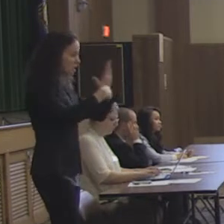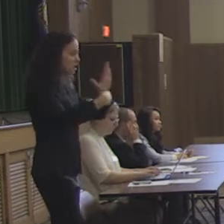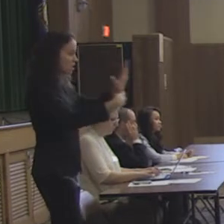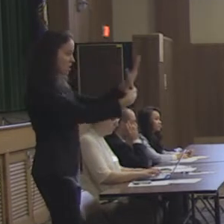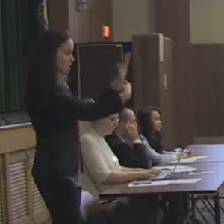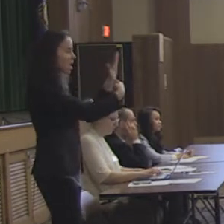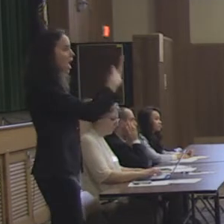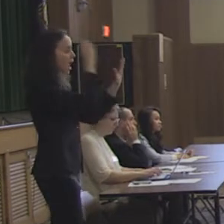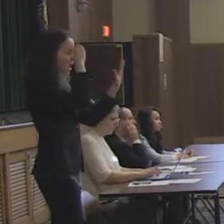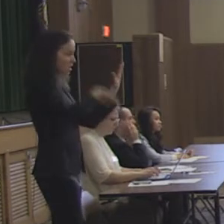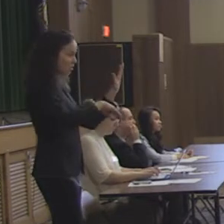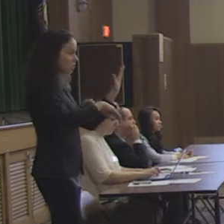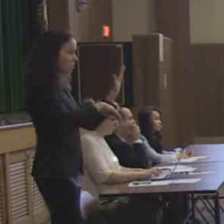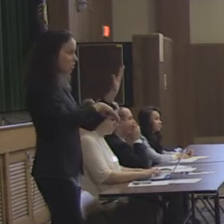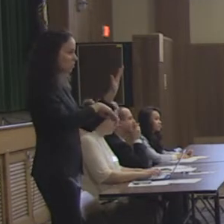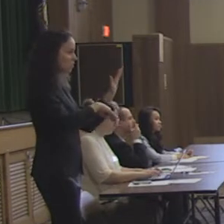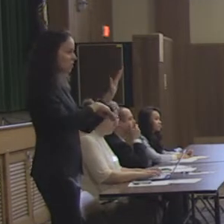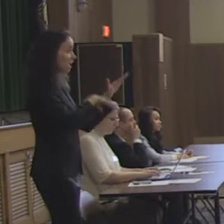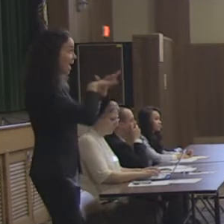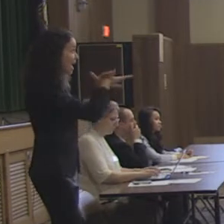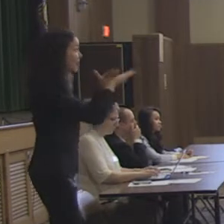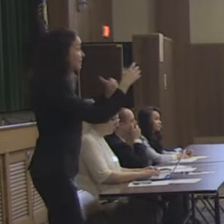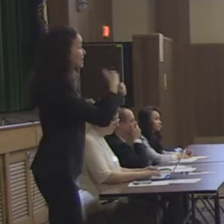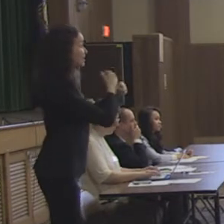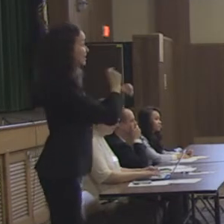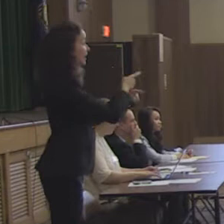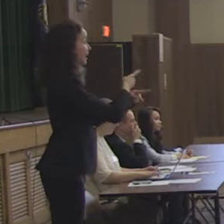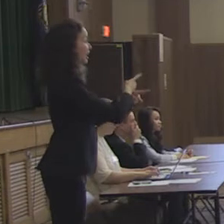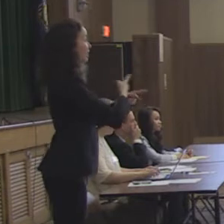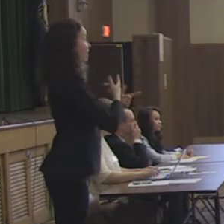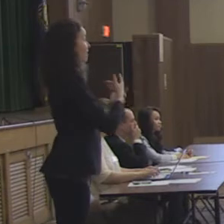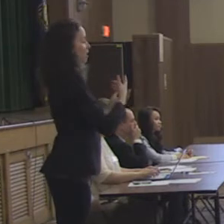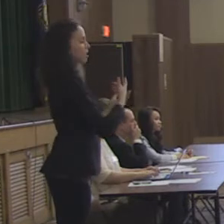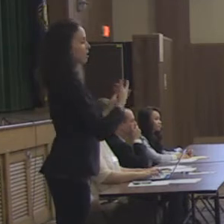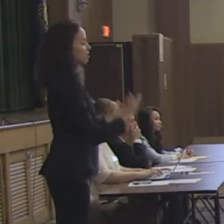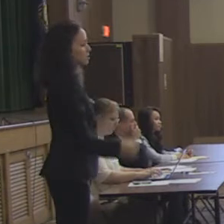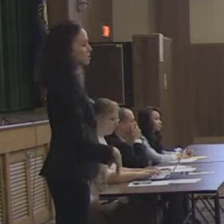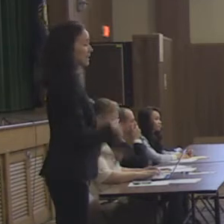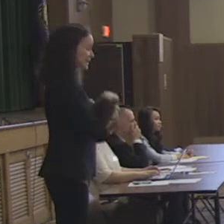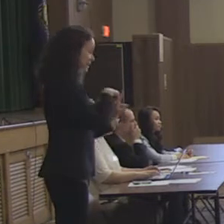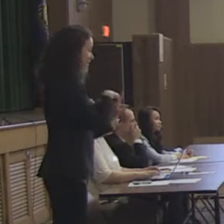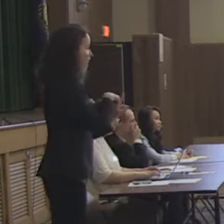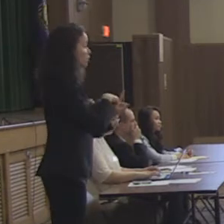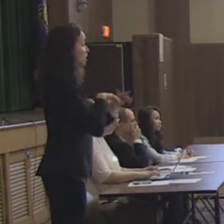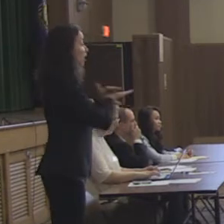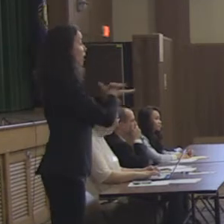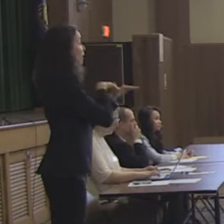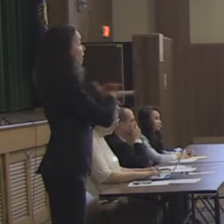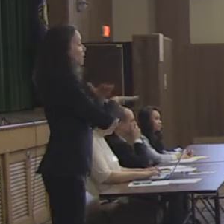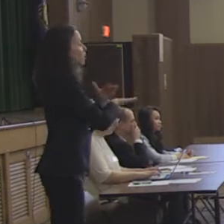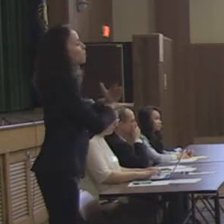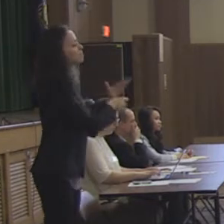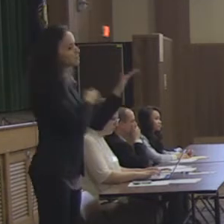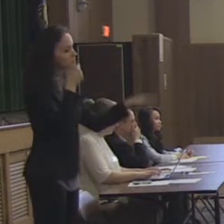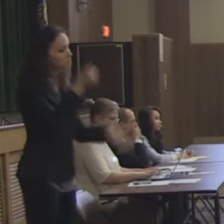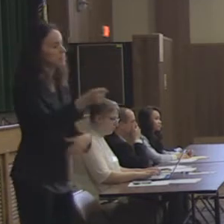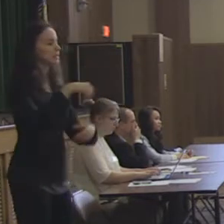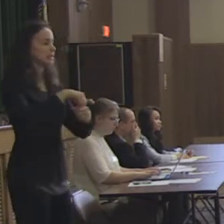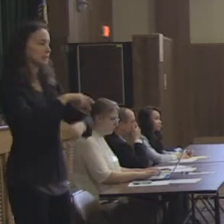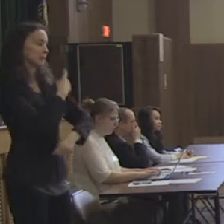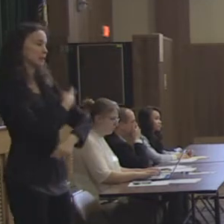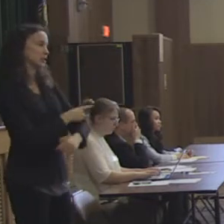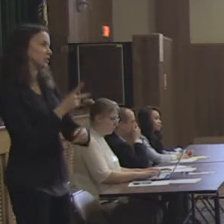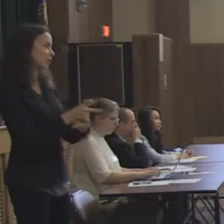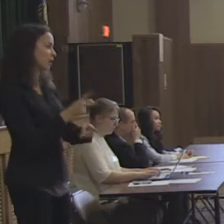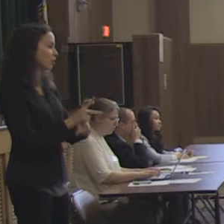accessing care. He's one of those people that really needed inpatient care, not outpatient. And there is difficulty getting people inpatient